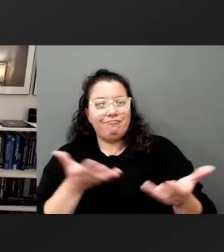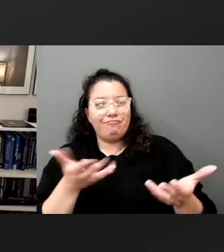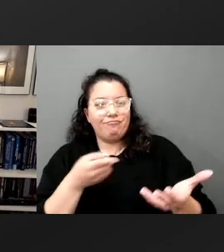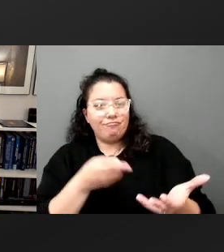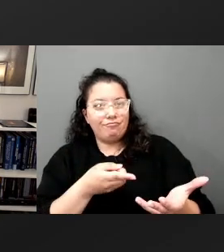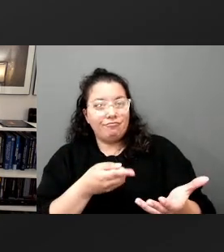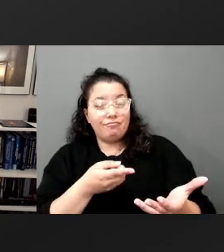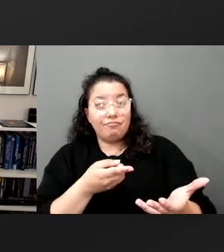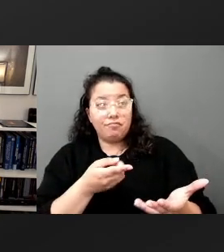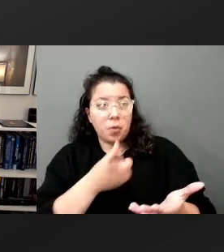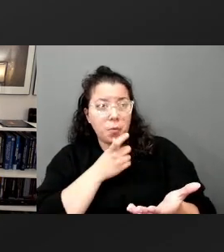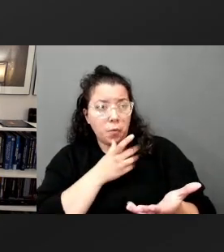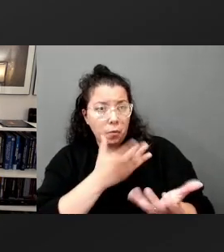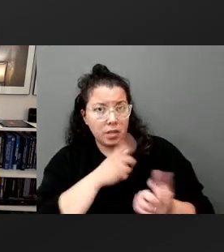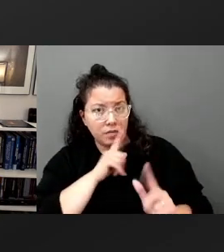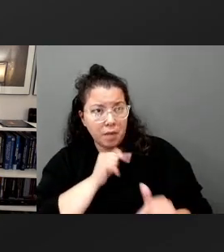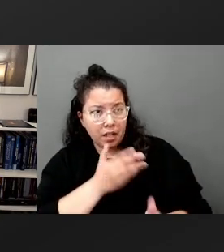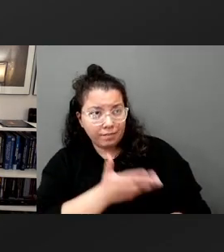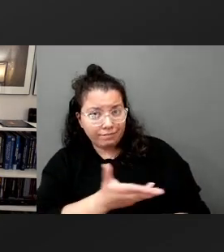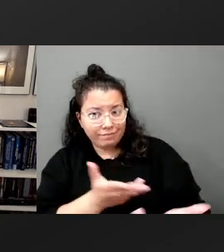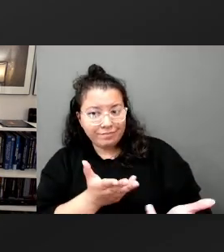take this?